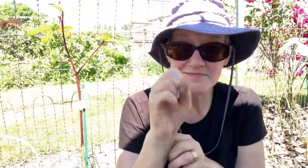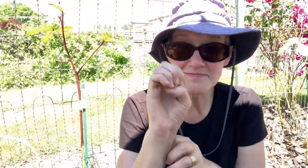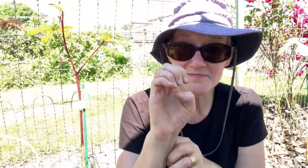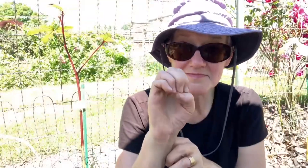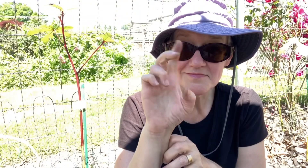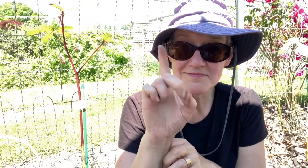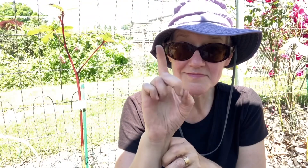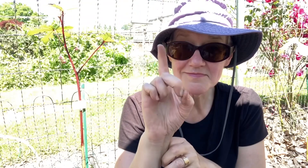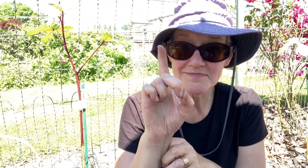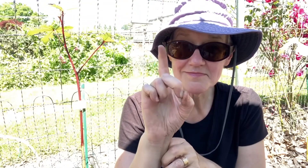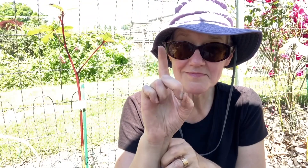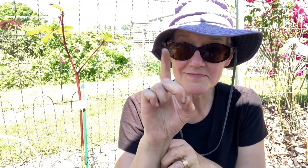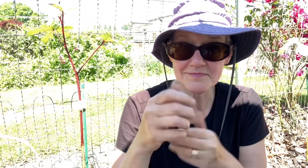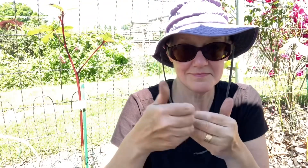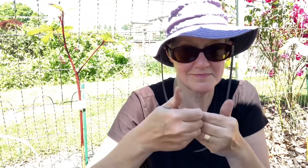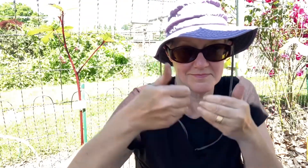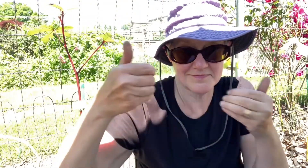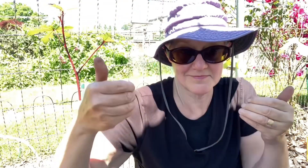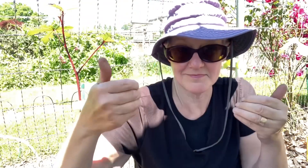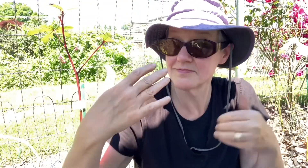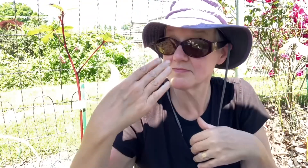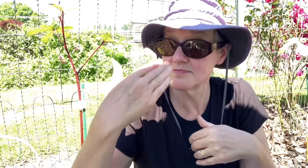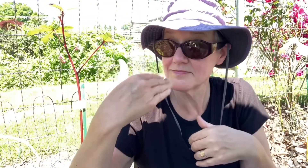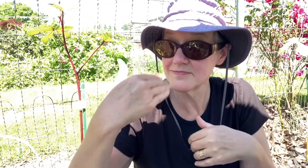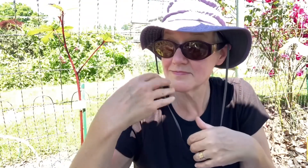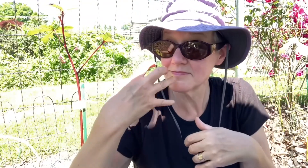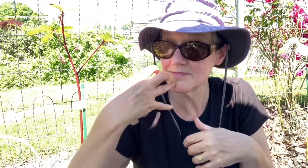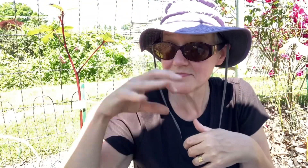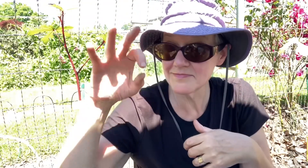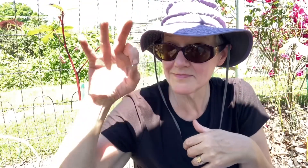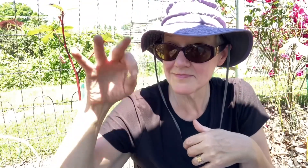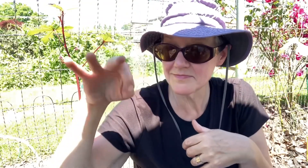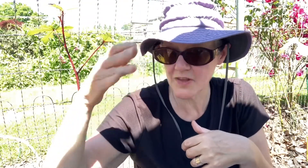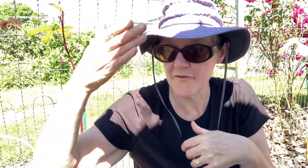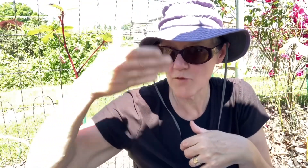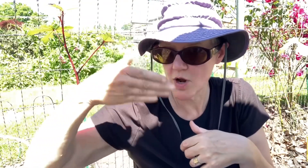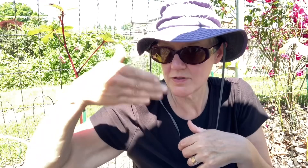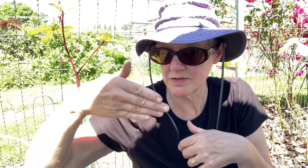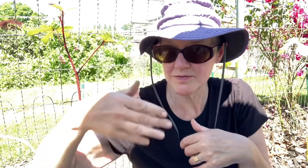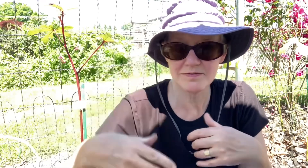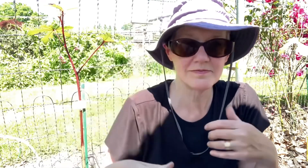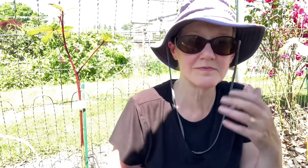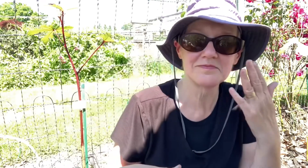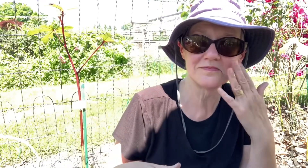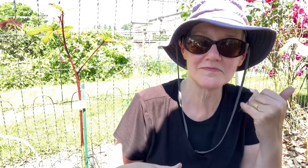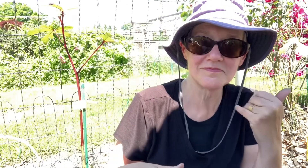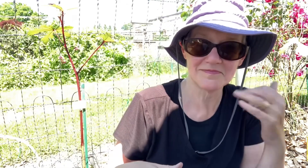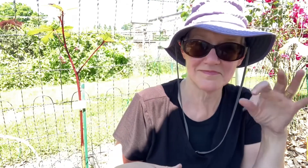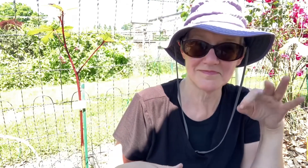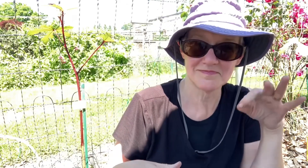Because I save my own seeds, I want to separate my hot peppers from my sweet peppers.